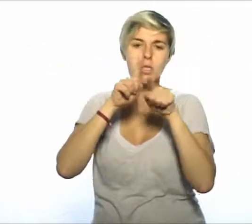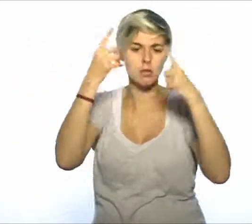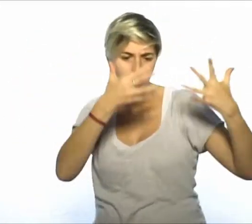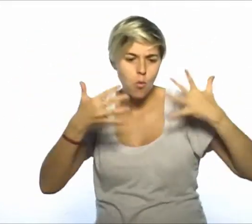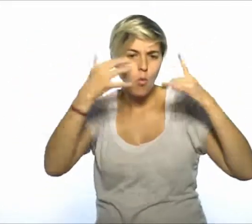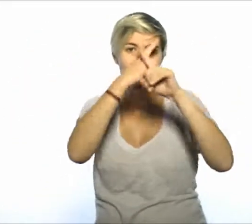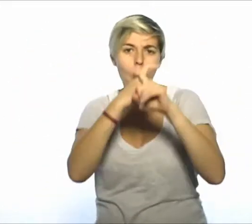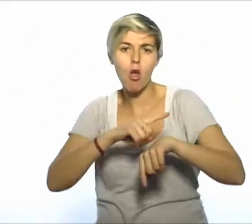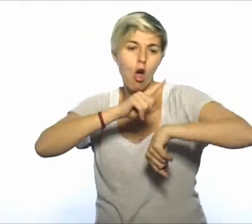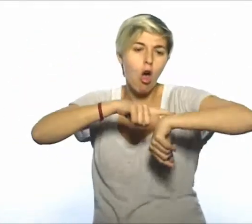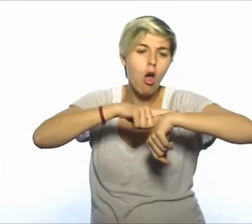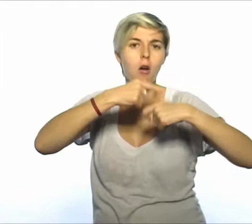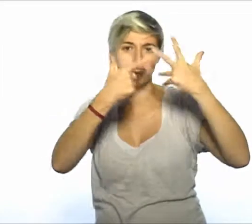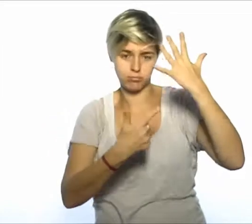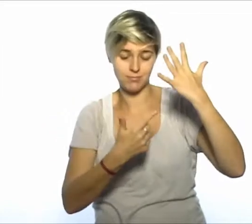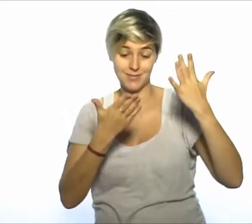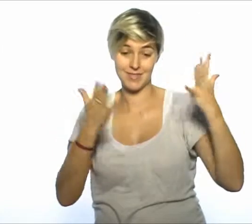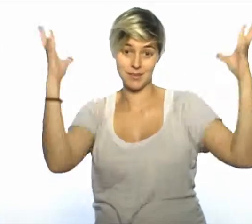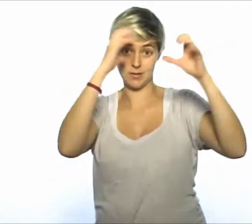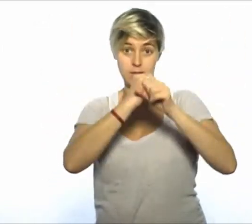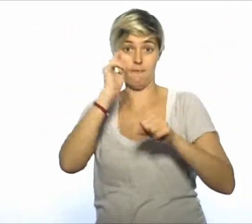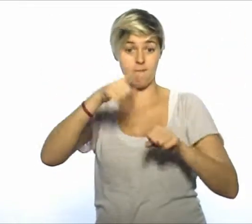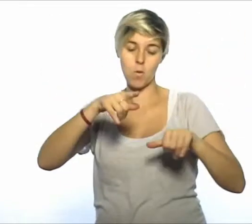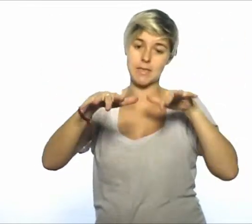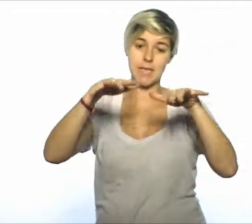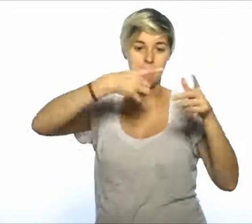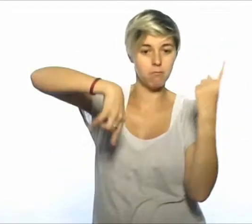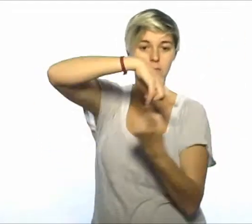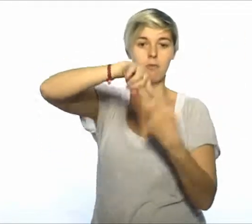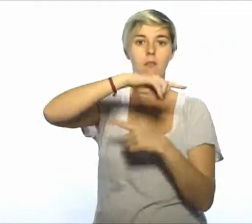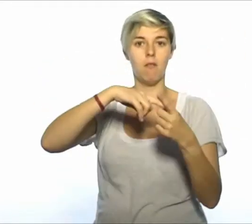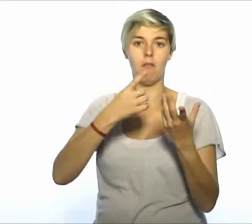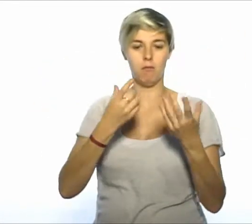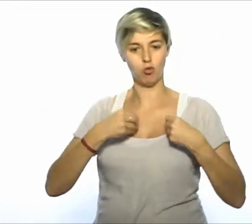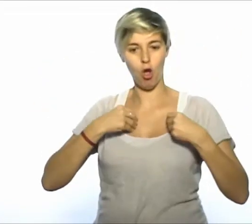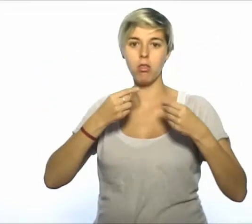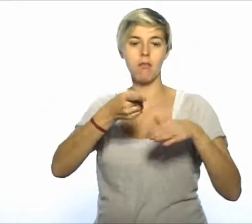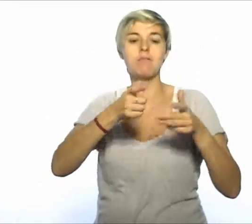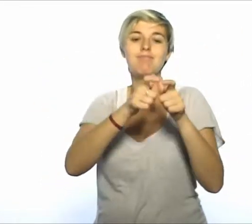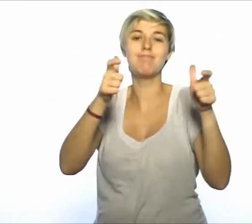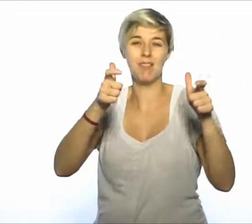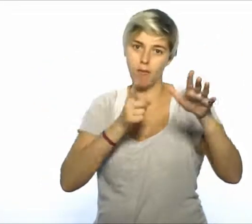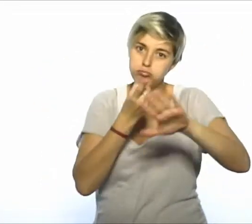center and tight budgeting of service hours, we want the economical structure to be